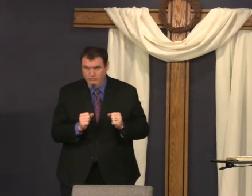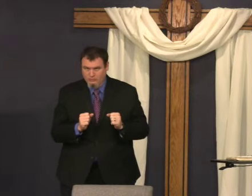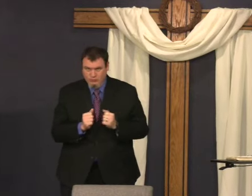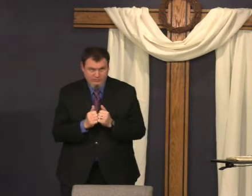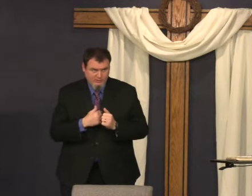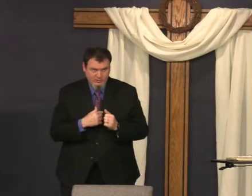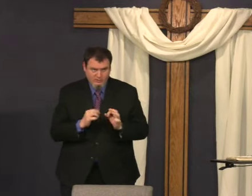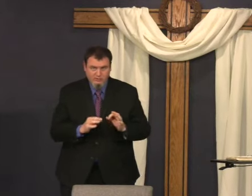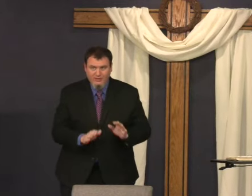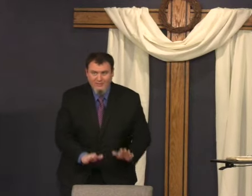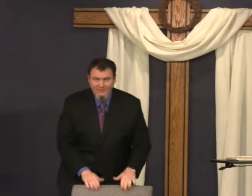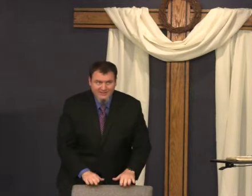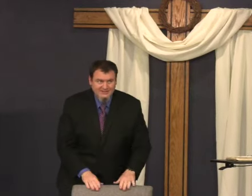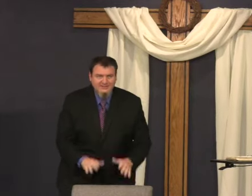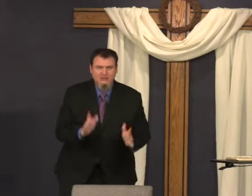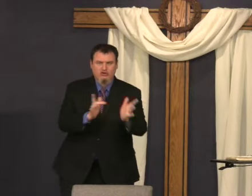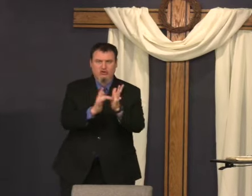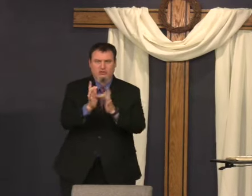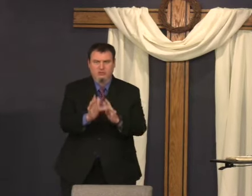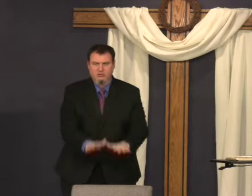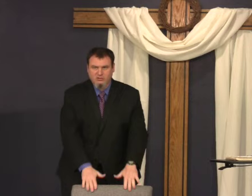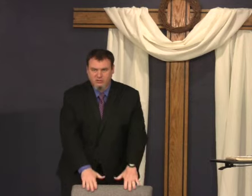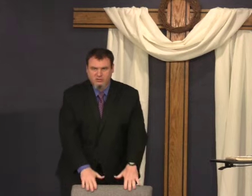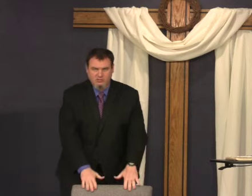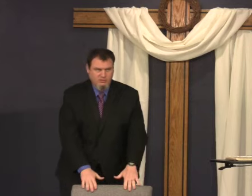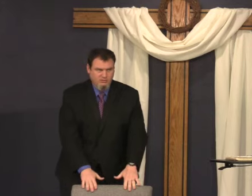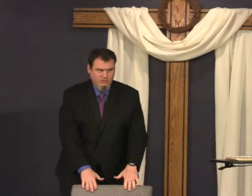Okay, are you with me? So, here's Jesus.